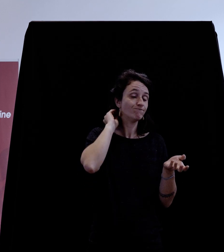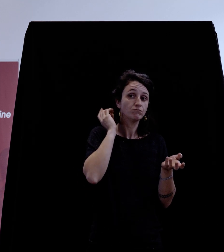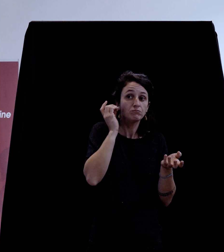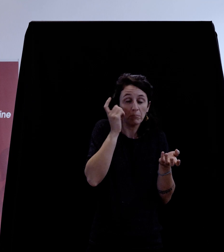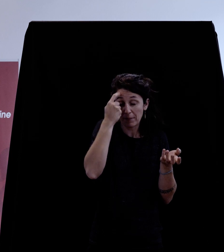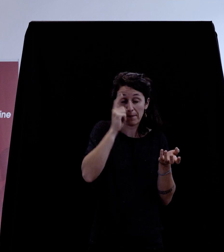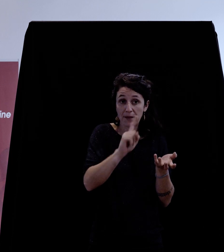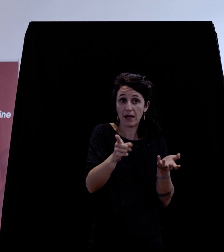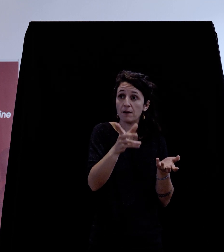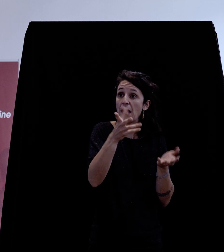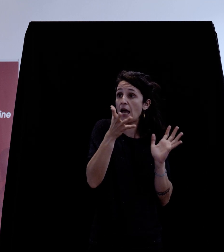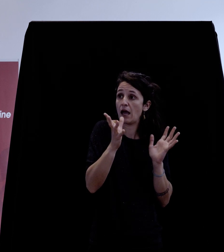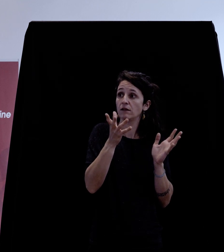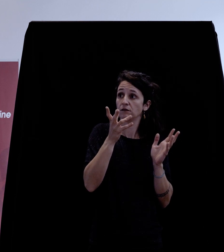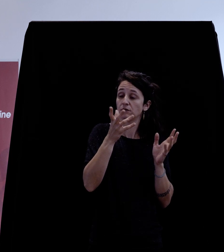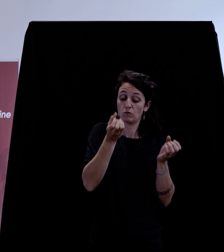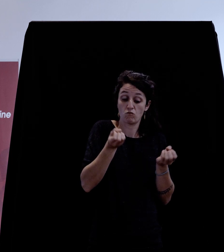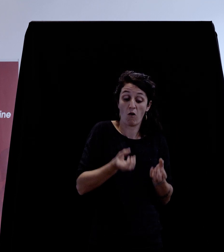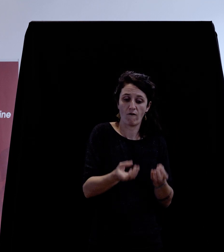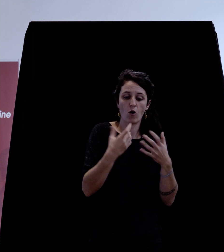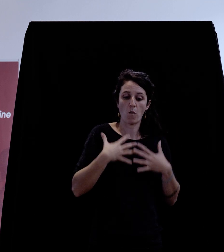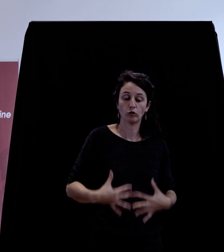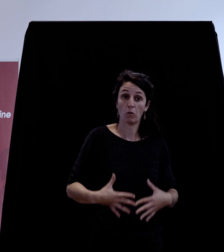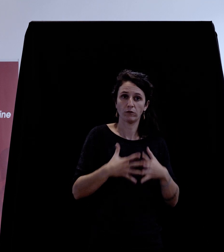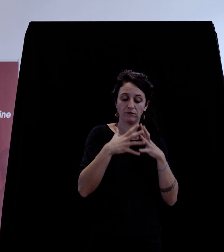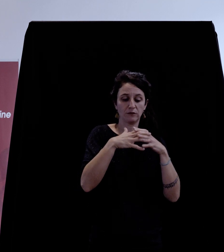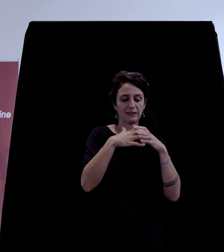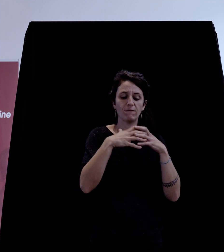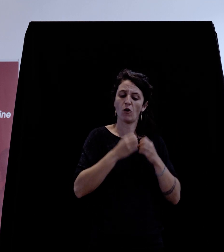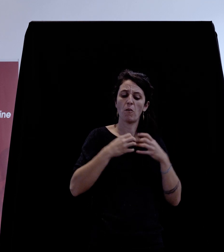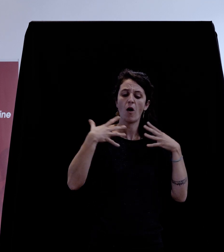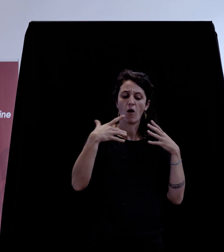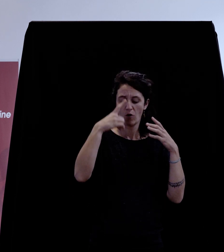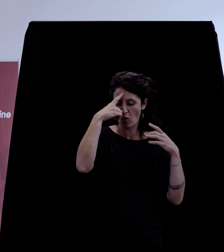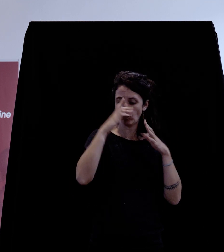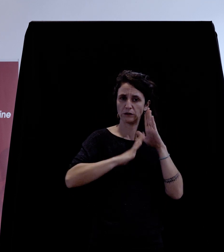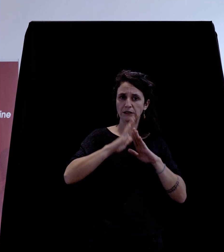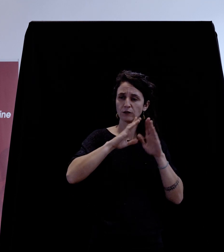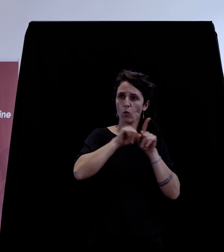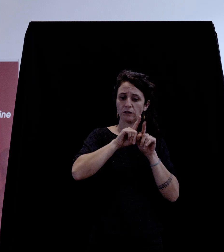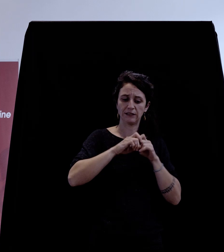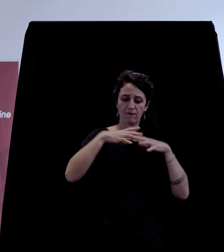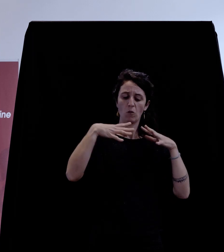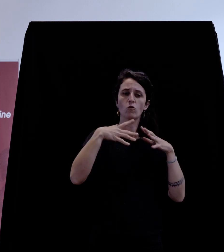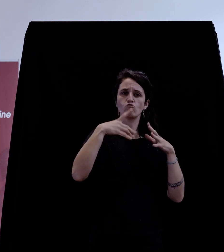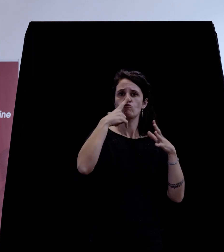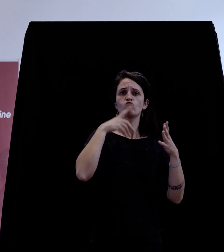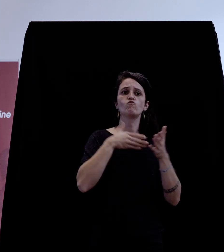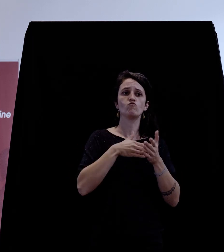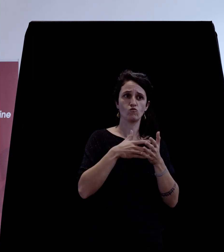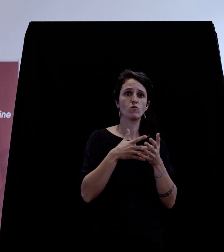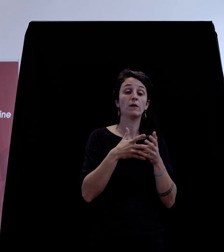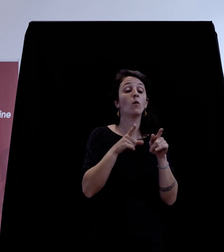important. It can affect sleep. And who's affected when the child doesn't sleep? Parents.